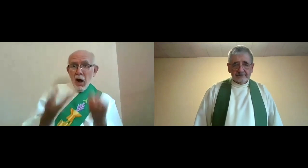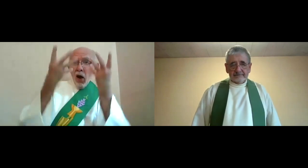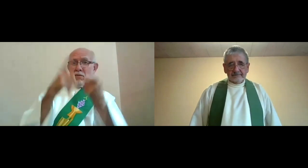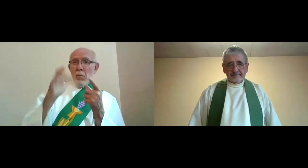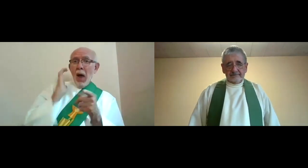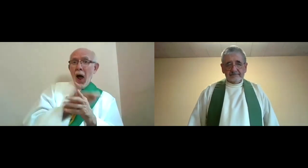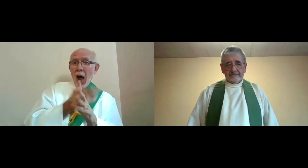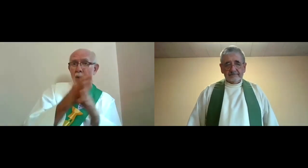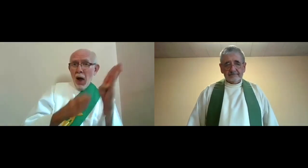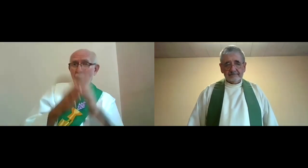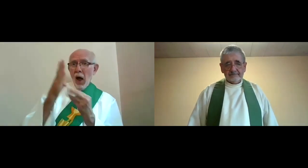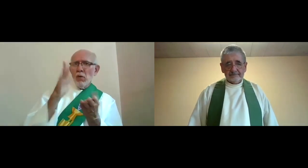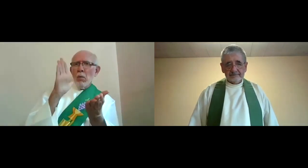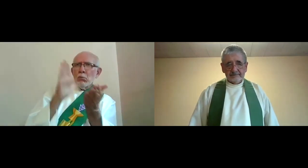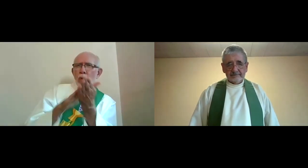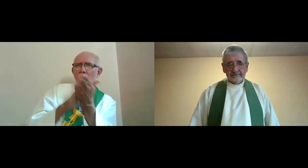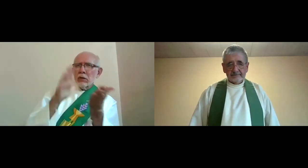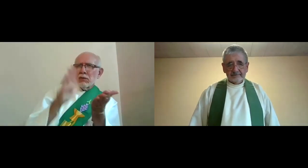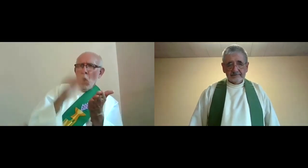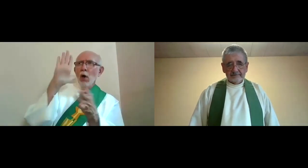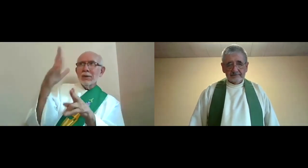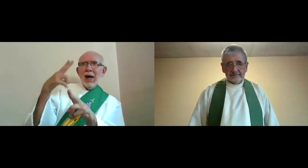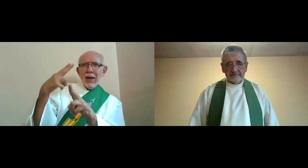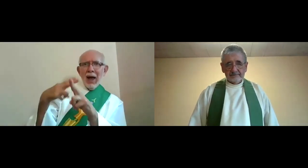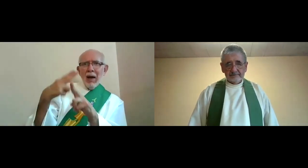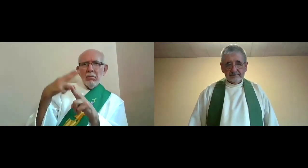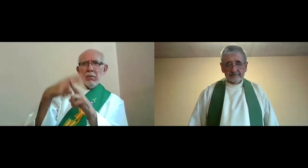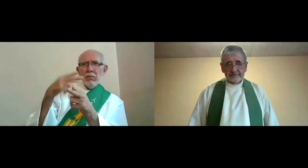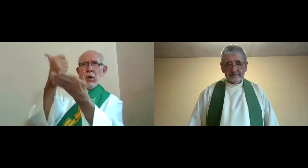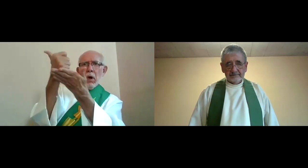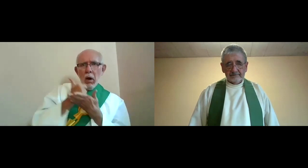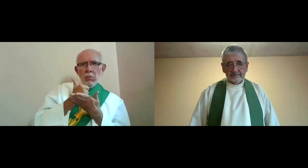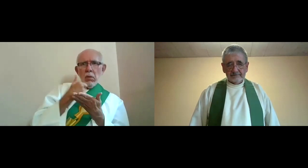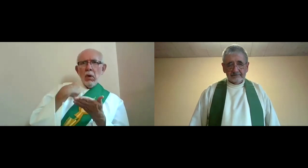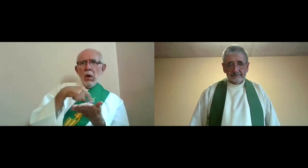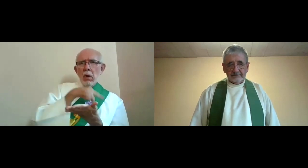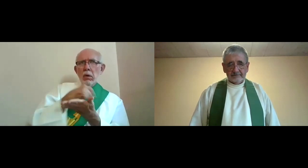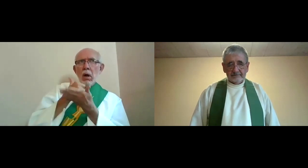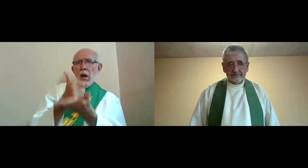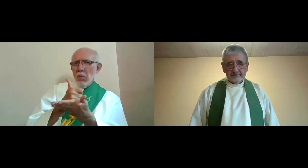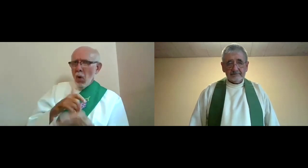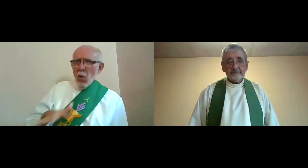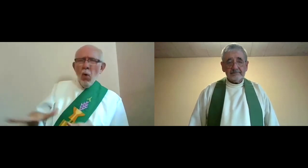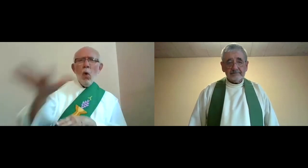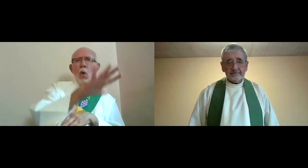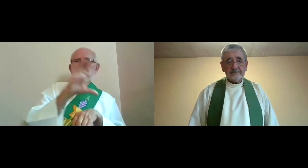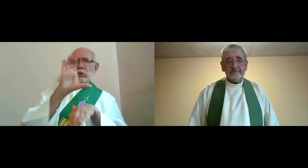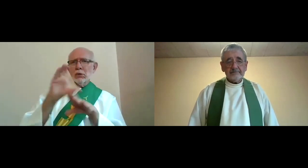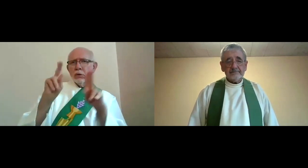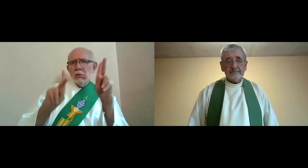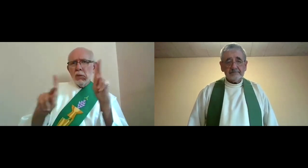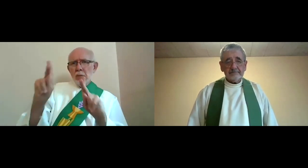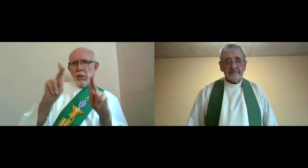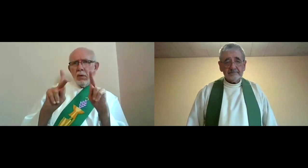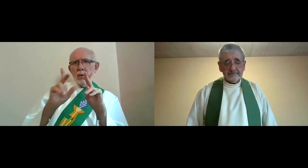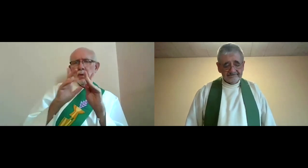May the Lord accept the sacrifice at your hands for the praise and glory of his name, for our good, and for